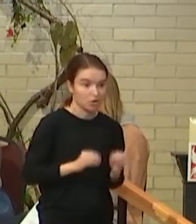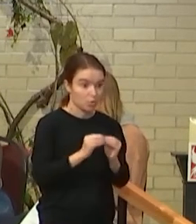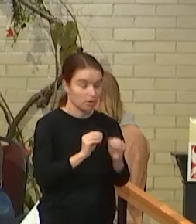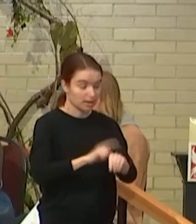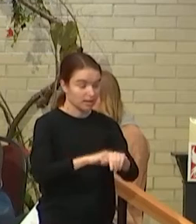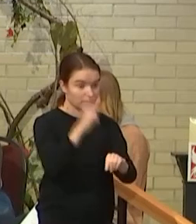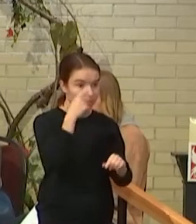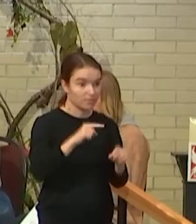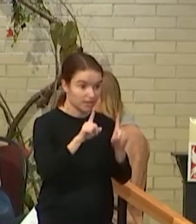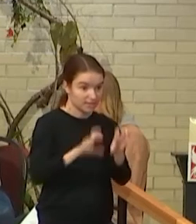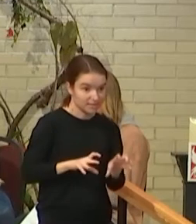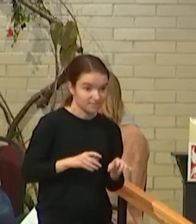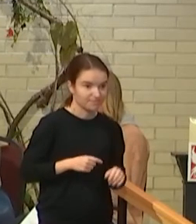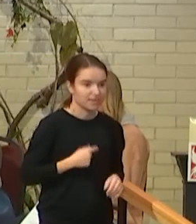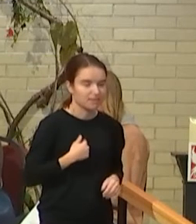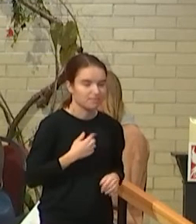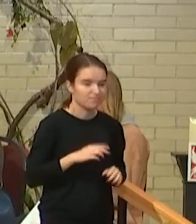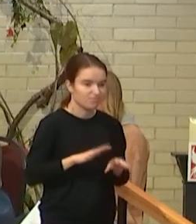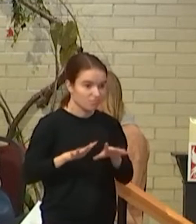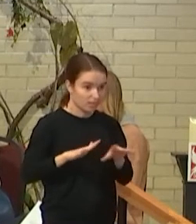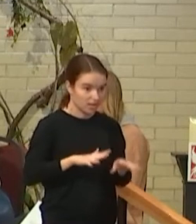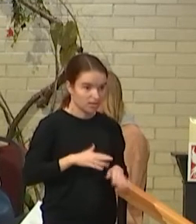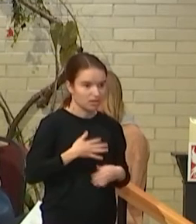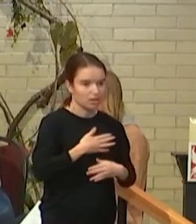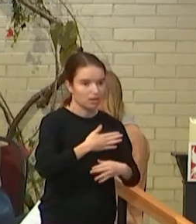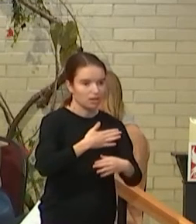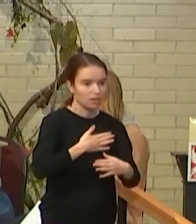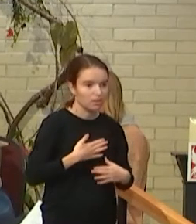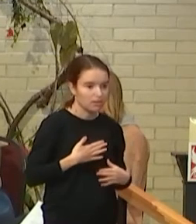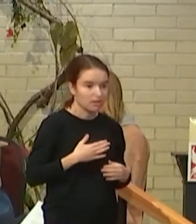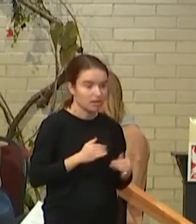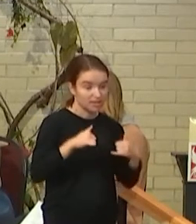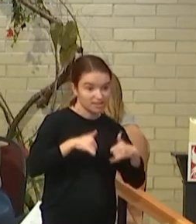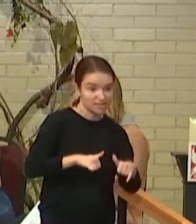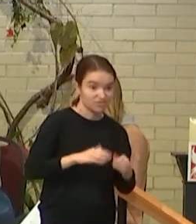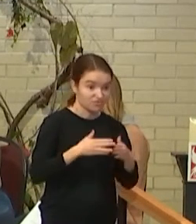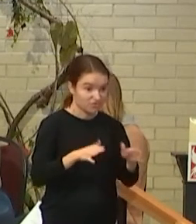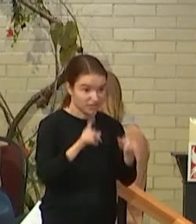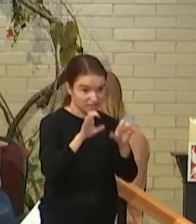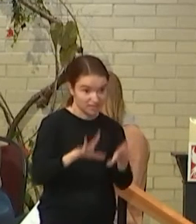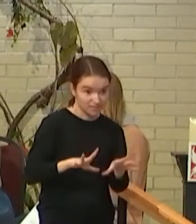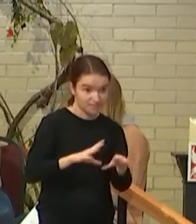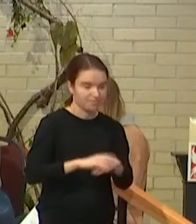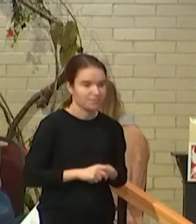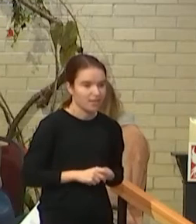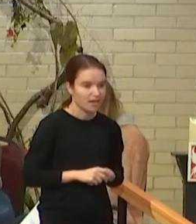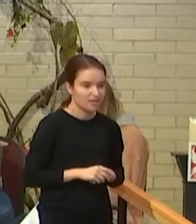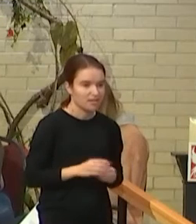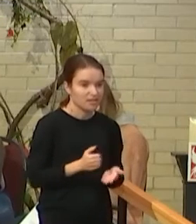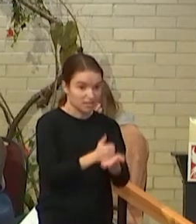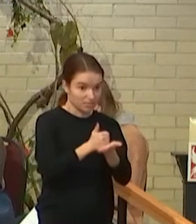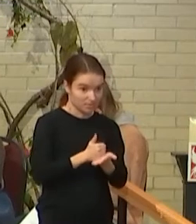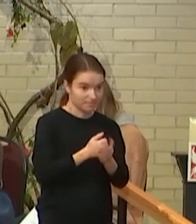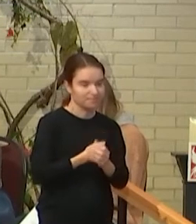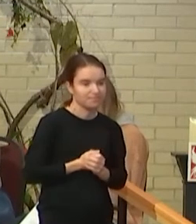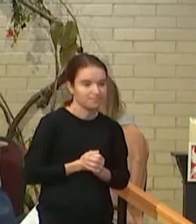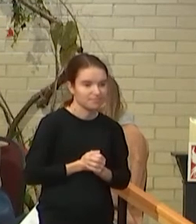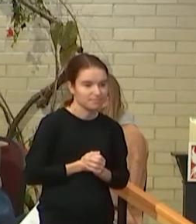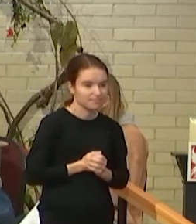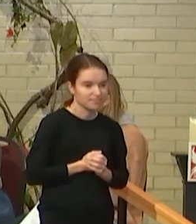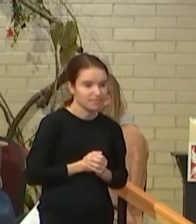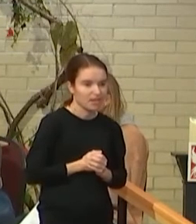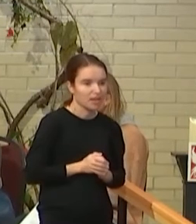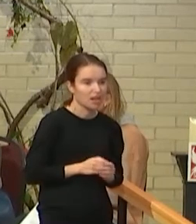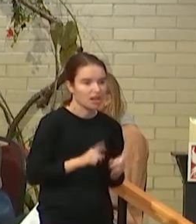maybe for like 5 minutes, breathe, and get back to it and still have time to take those tests. So those are really useful. and also taking it in a